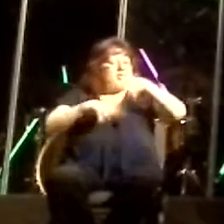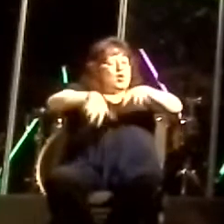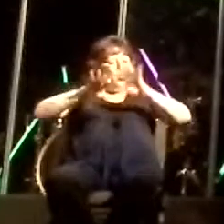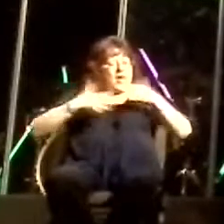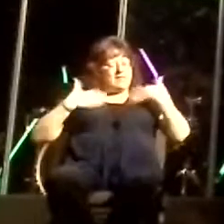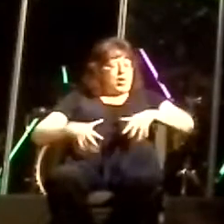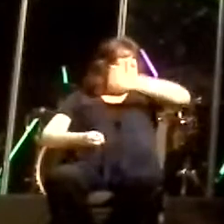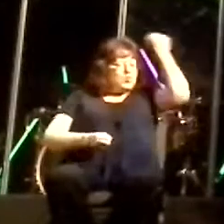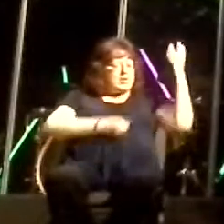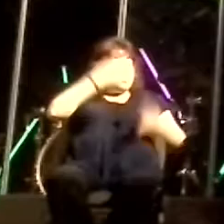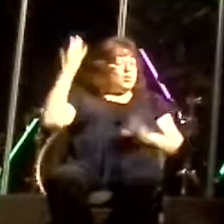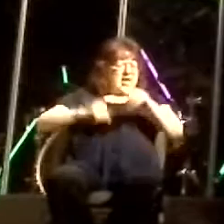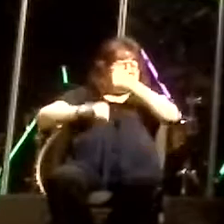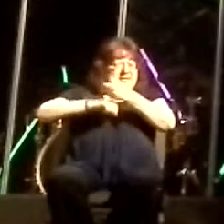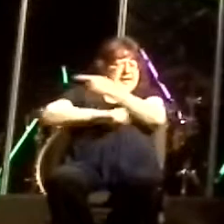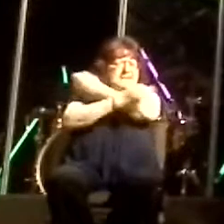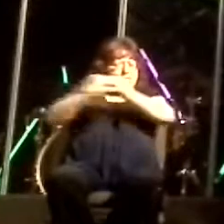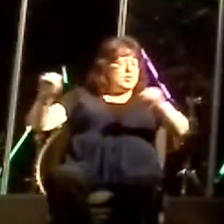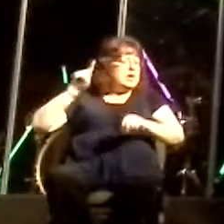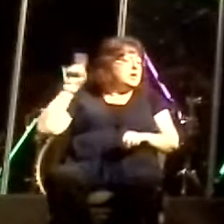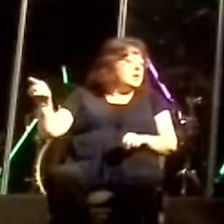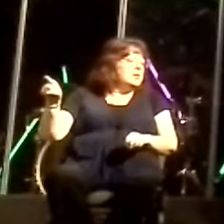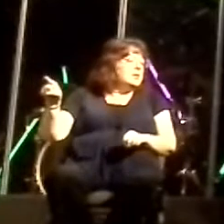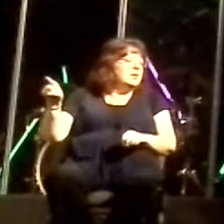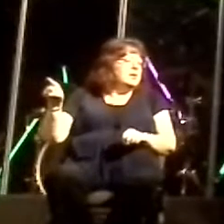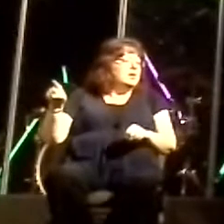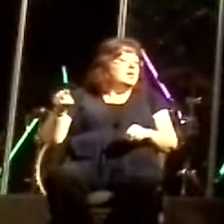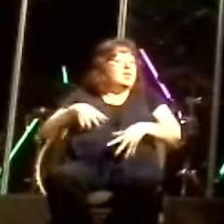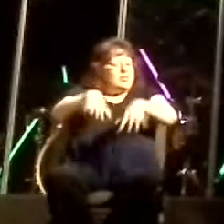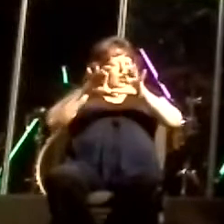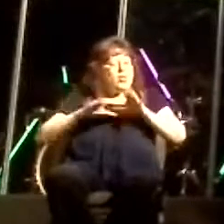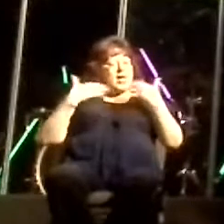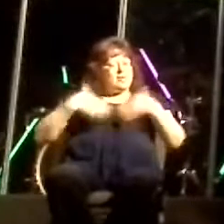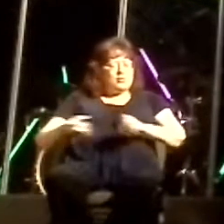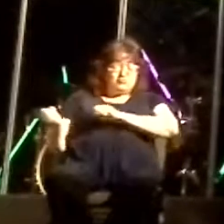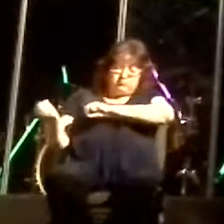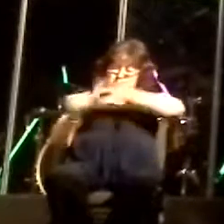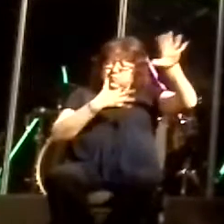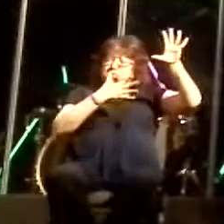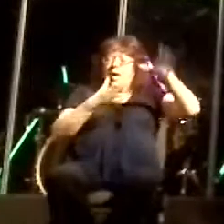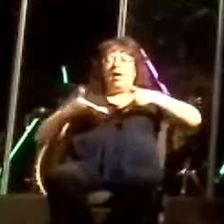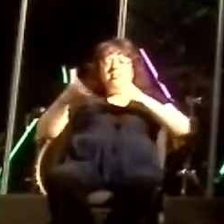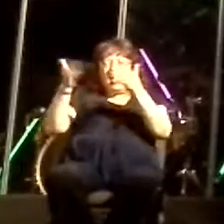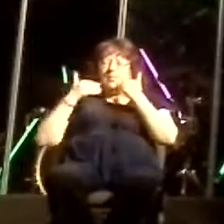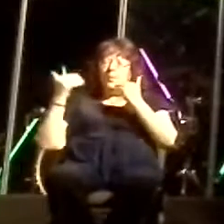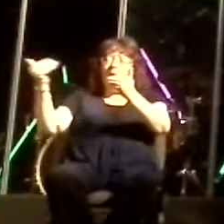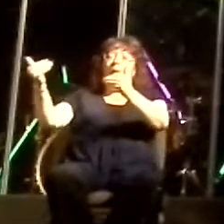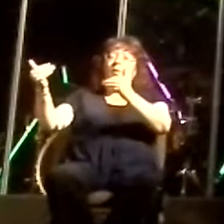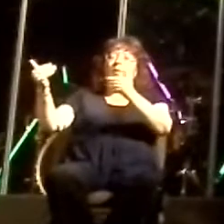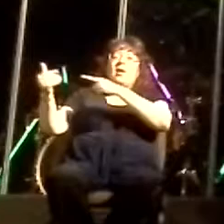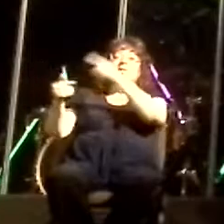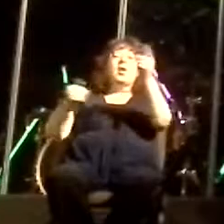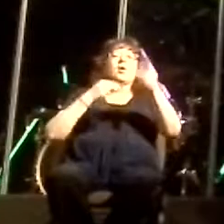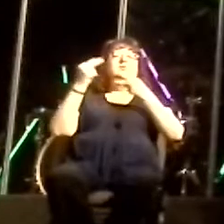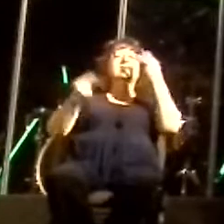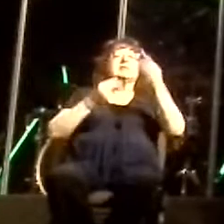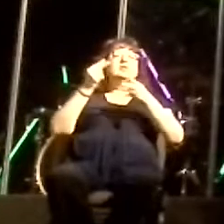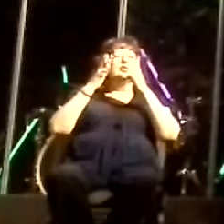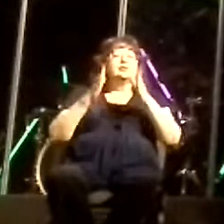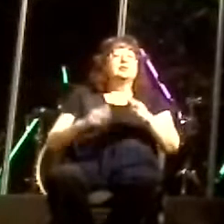grave clothes and set him free. Take off the grave clothes and let him go. And those of you who are visiting